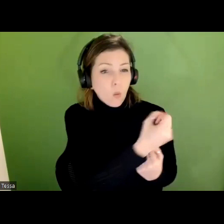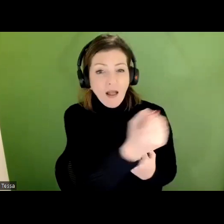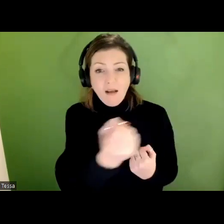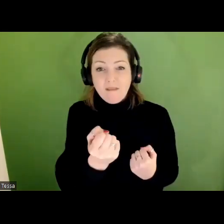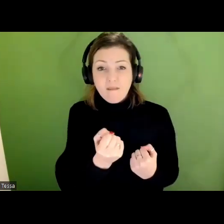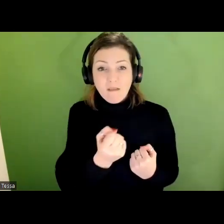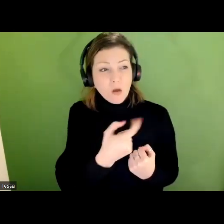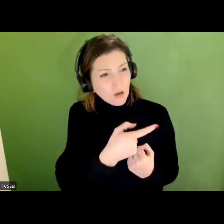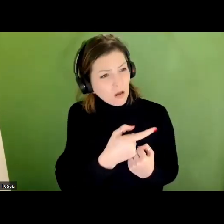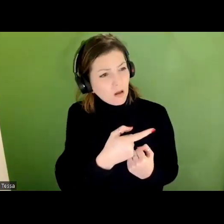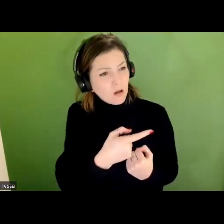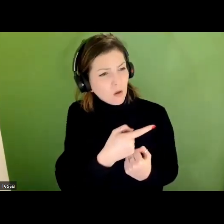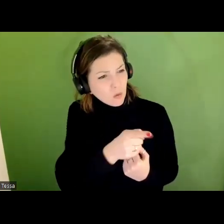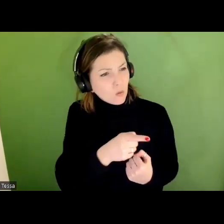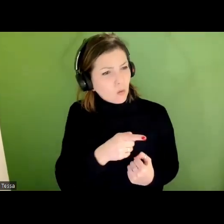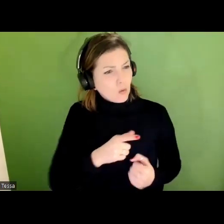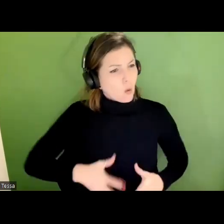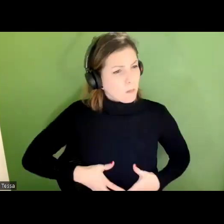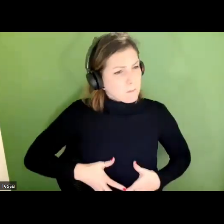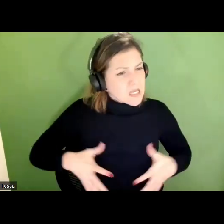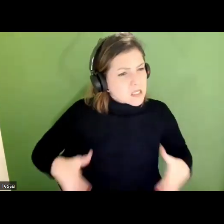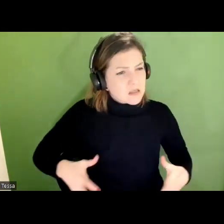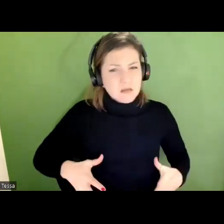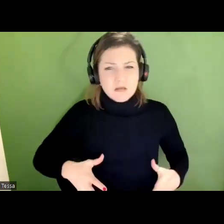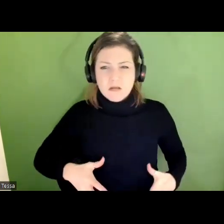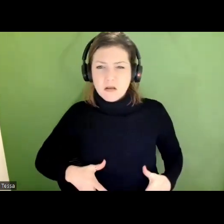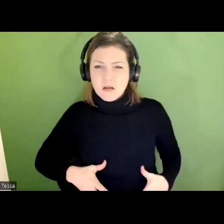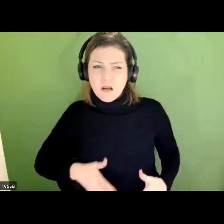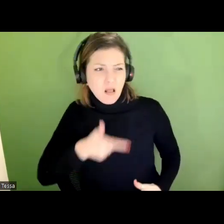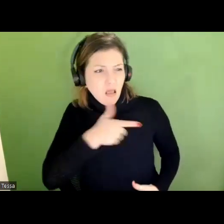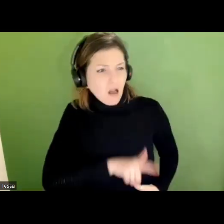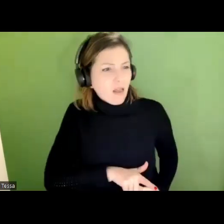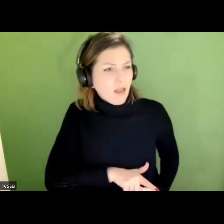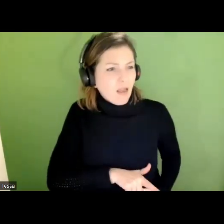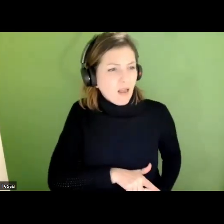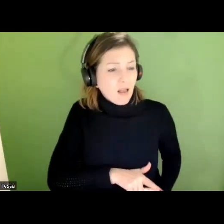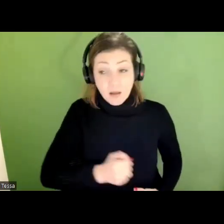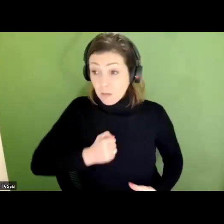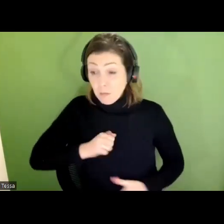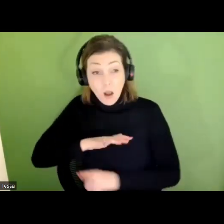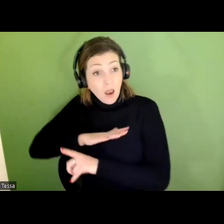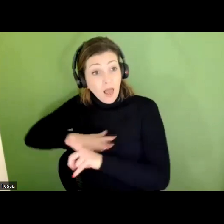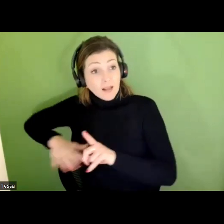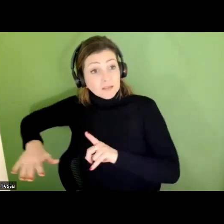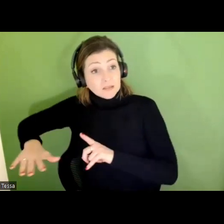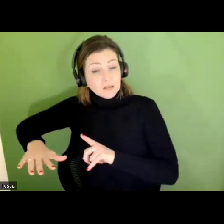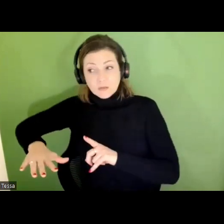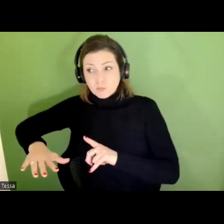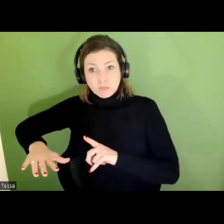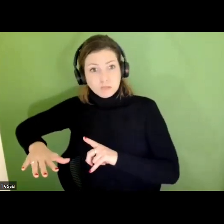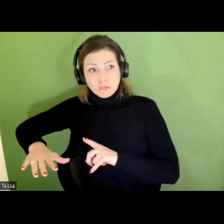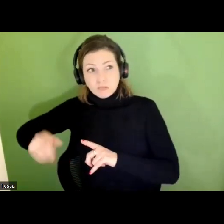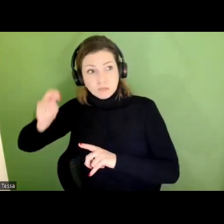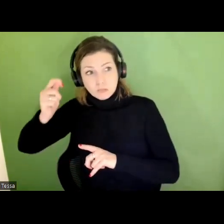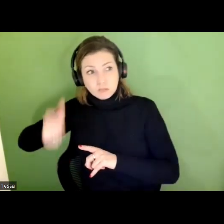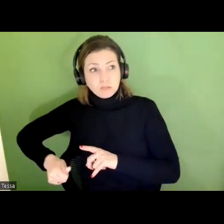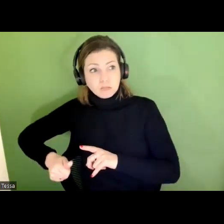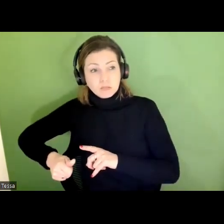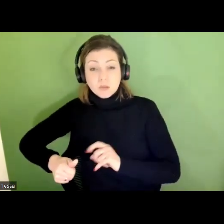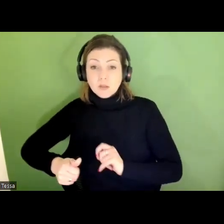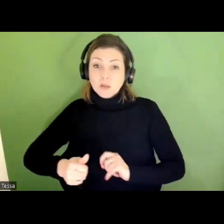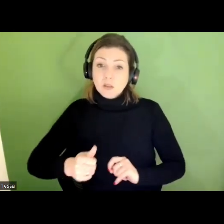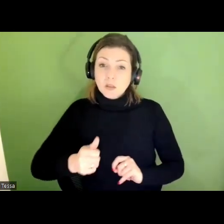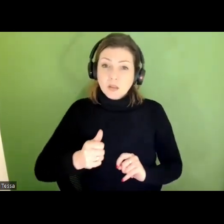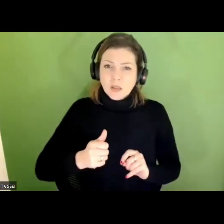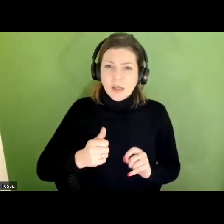obese and dissatisfied with my lot in a land of plenty. When I was in the jungle, the one thing I guarded more